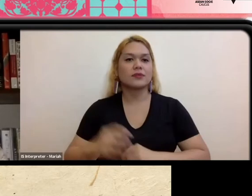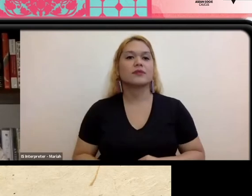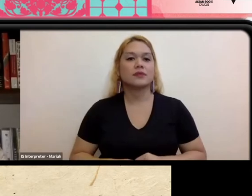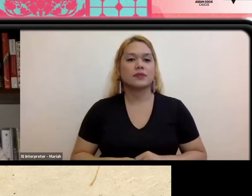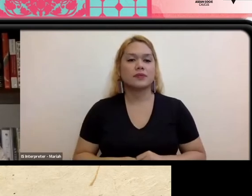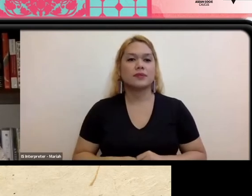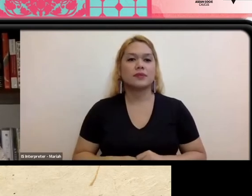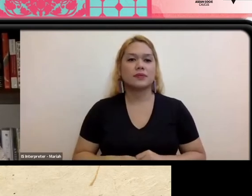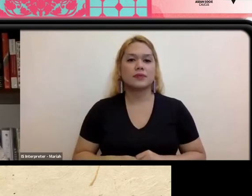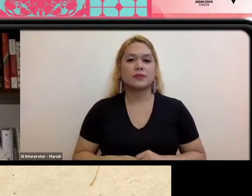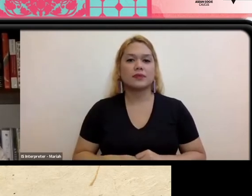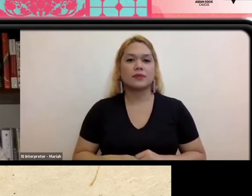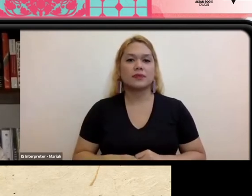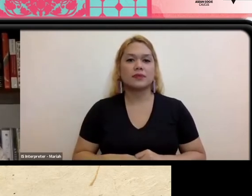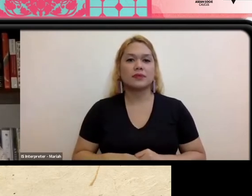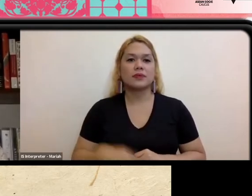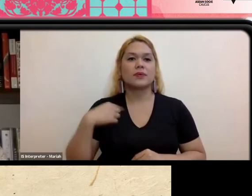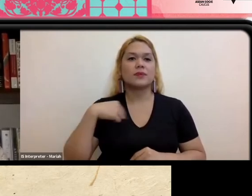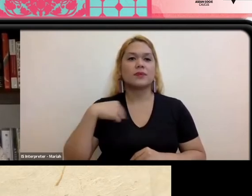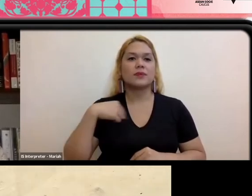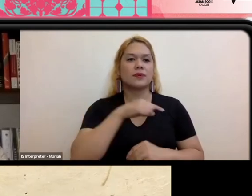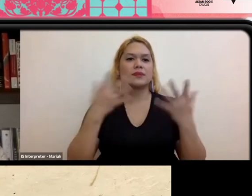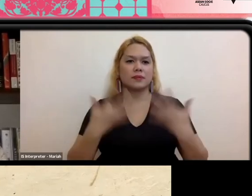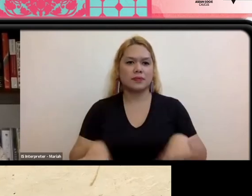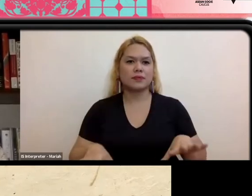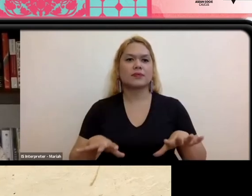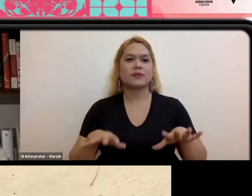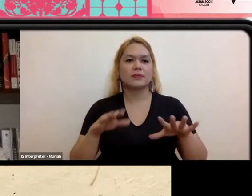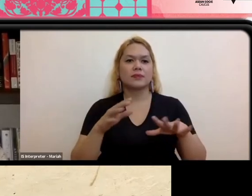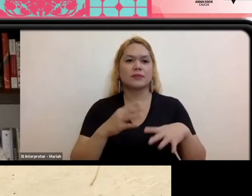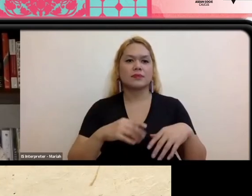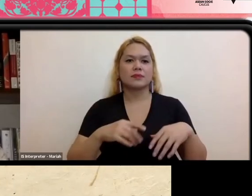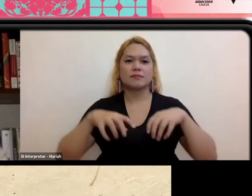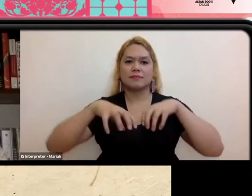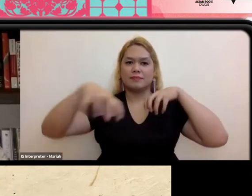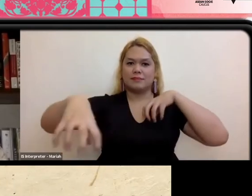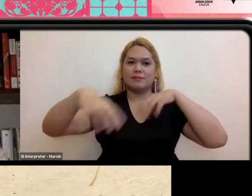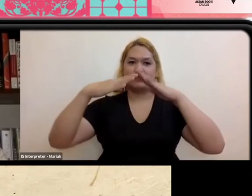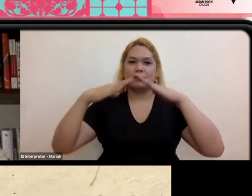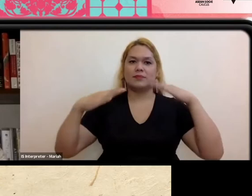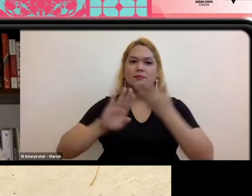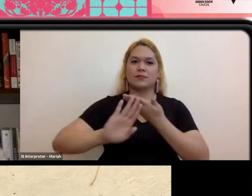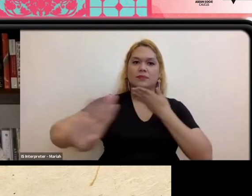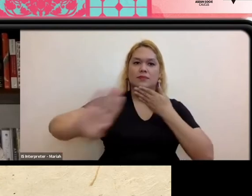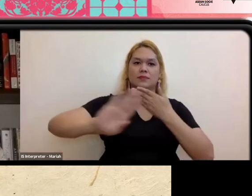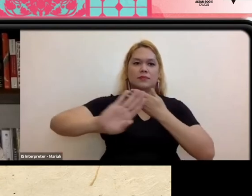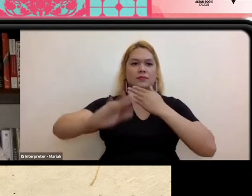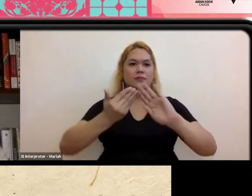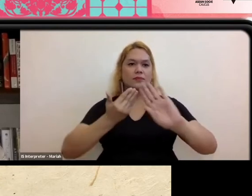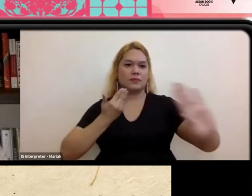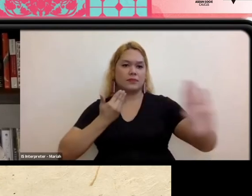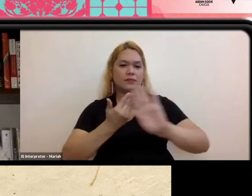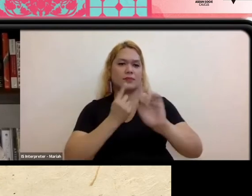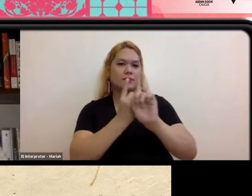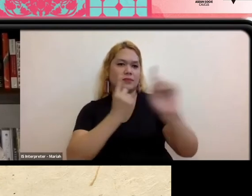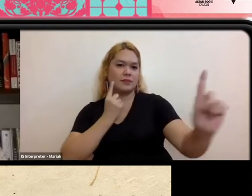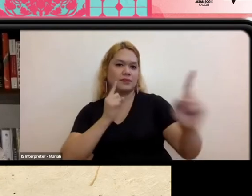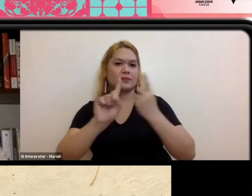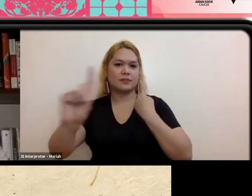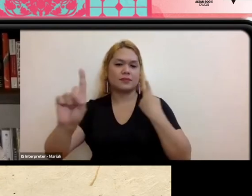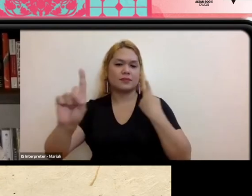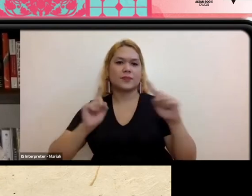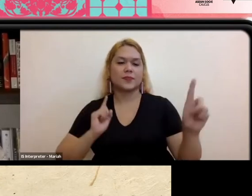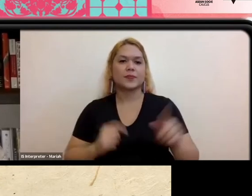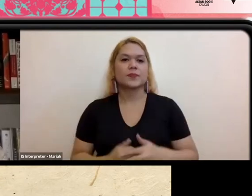we're in separate cages. Our daily routine reduced into three letters, LED or